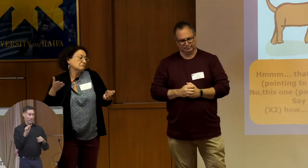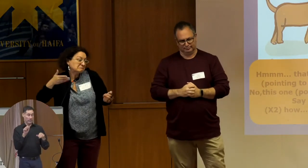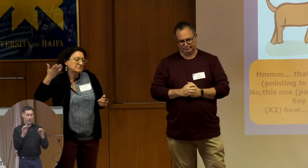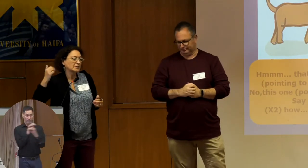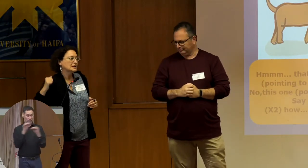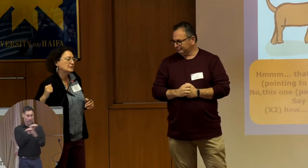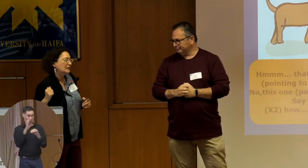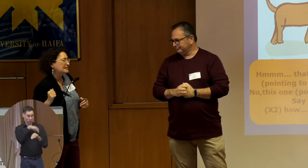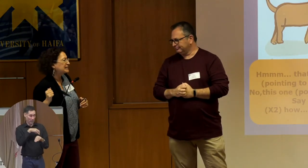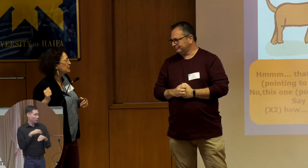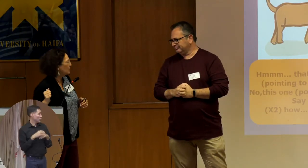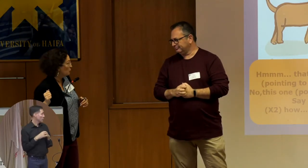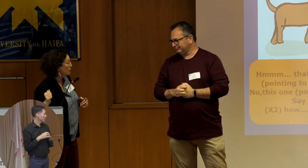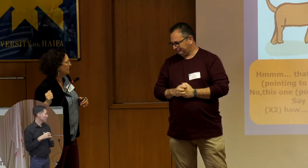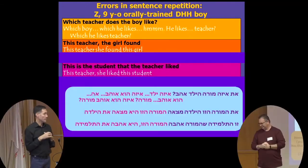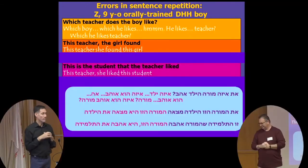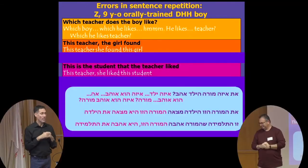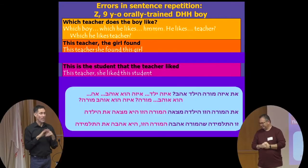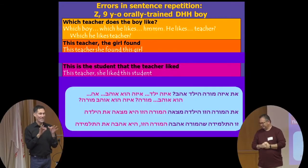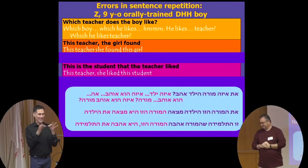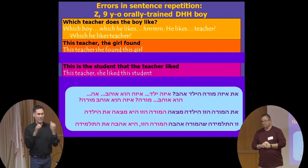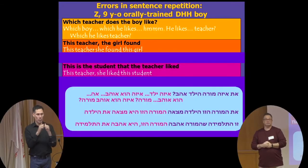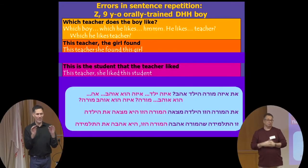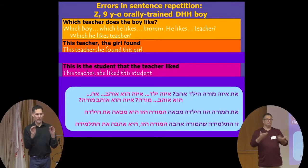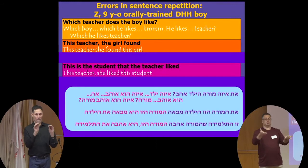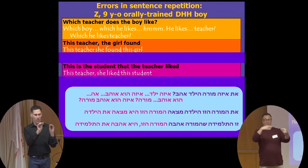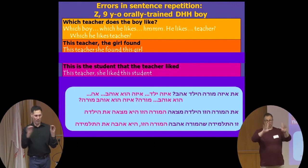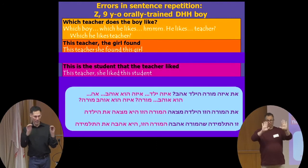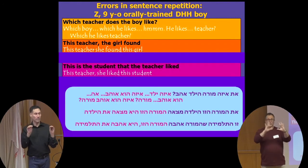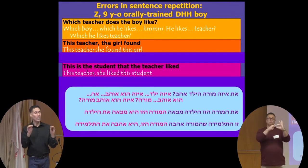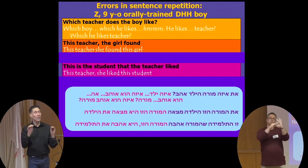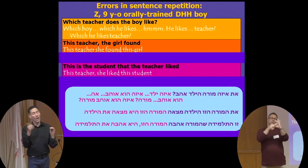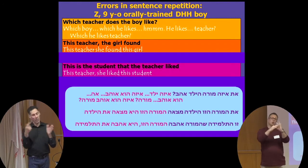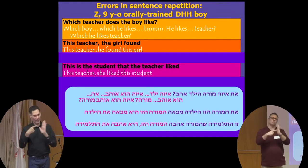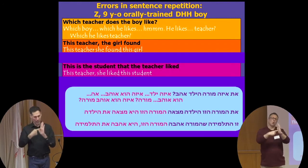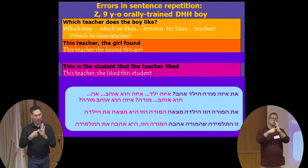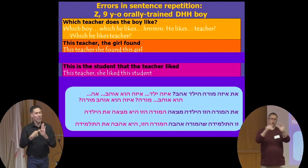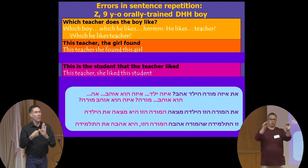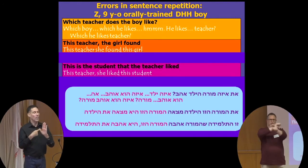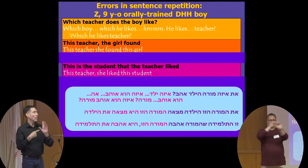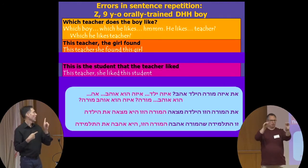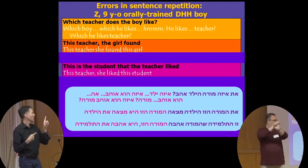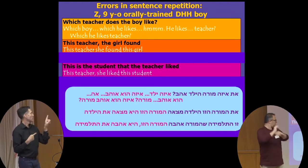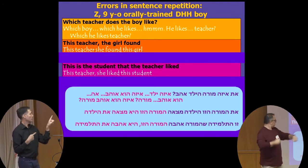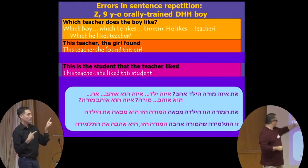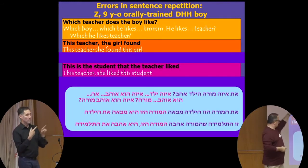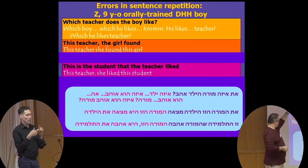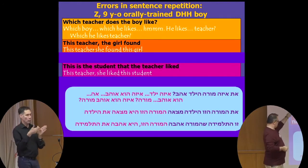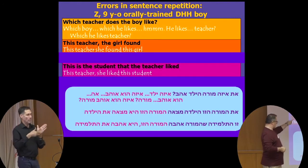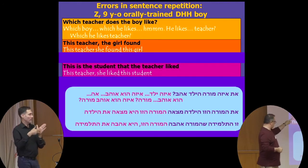sentence with movement. Another example, this time from a sentence repetition task. We ask people